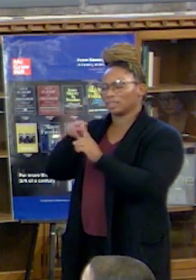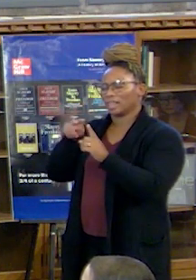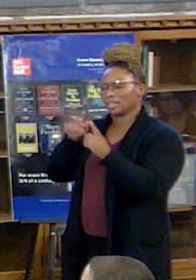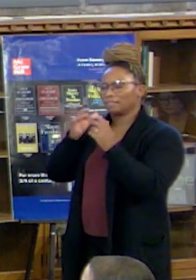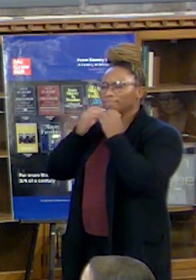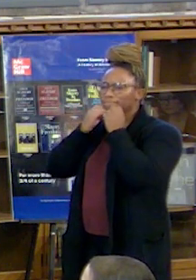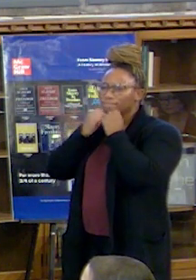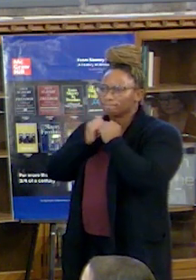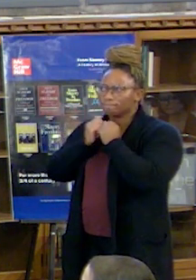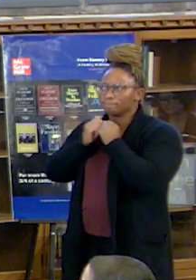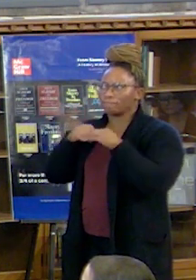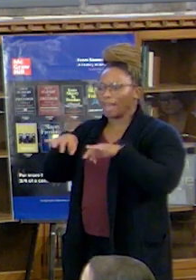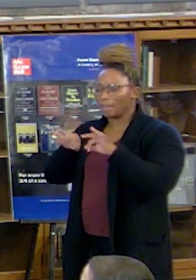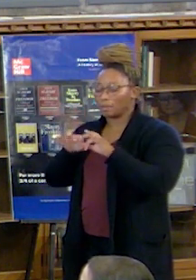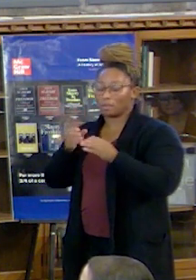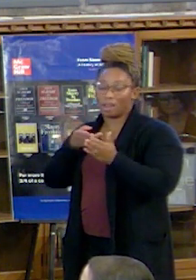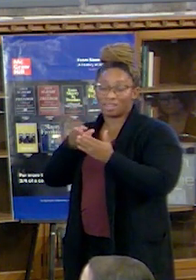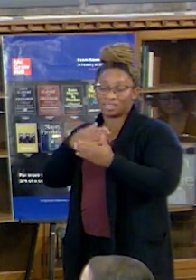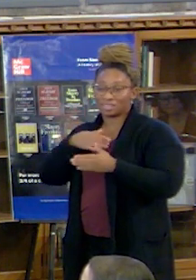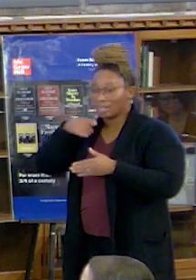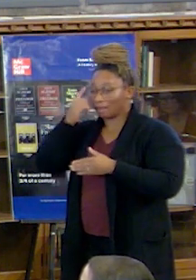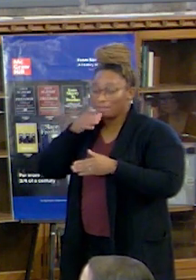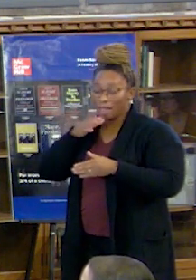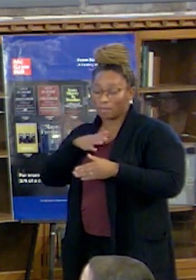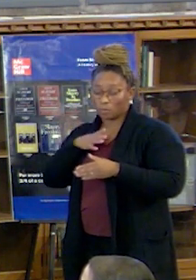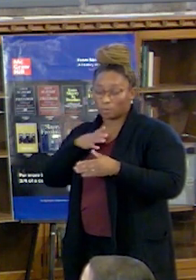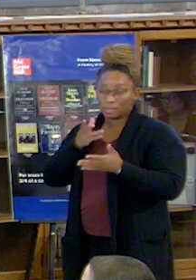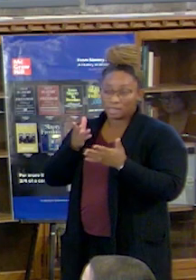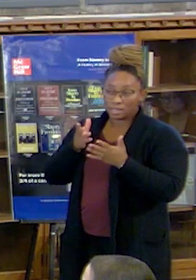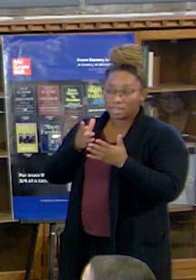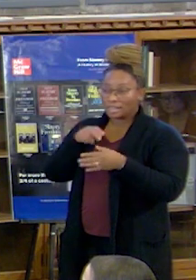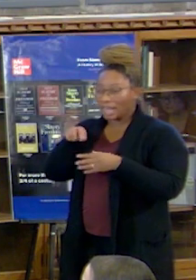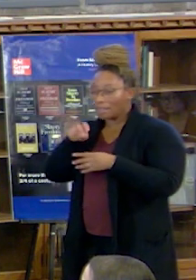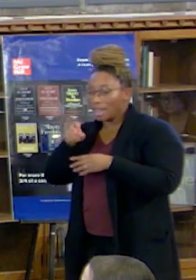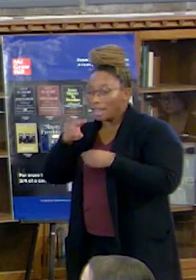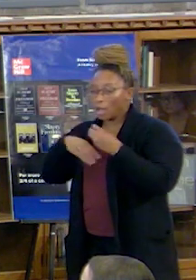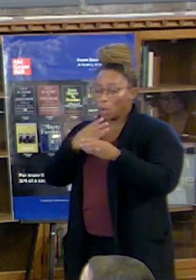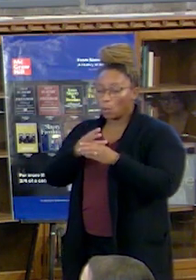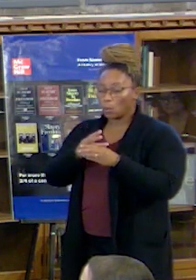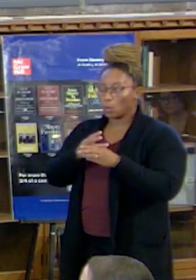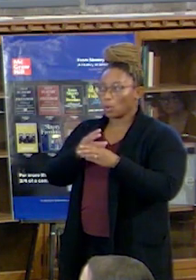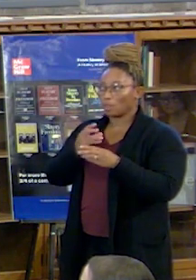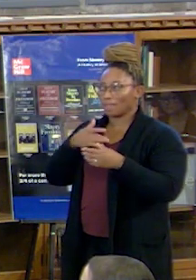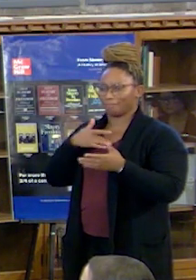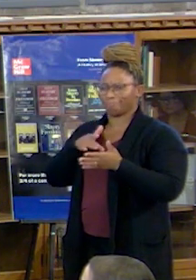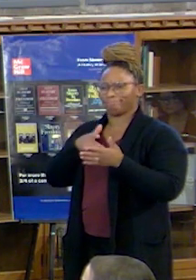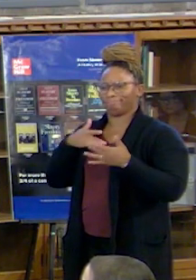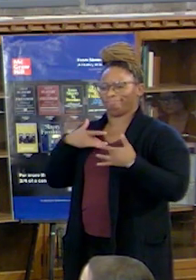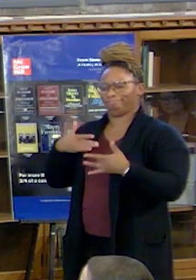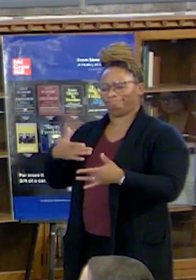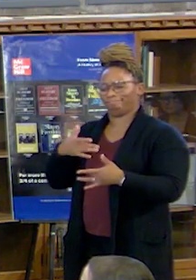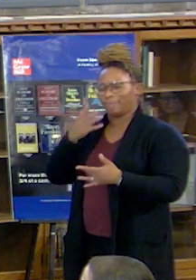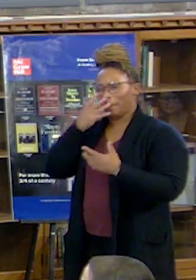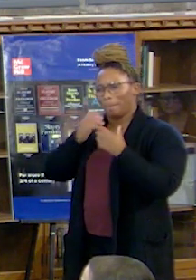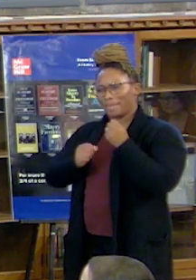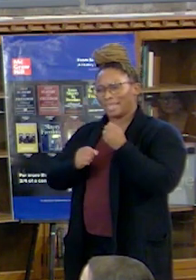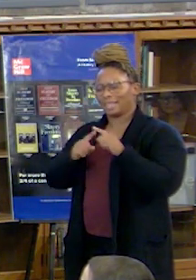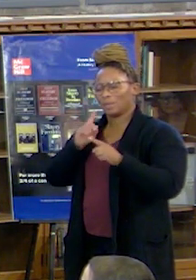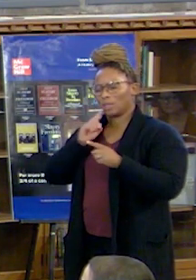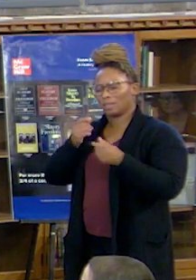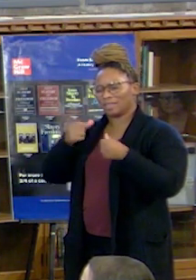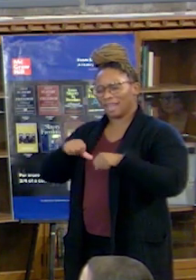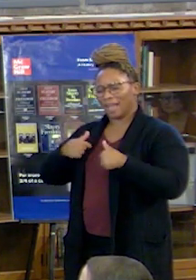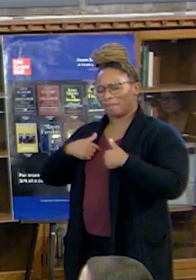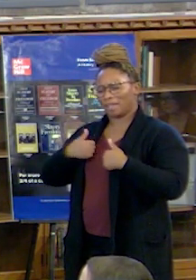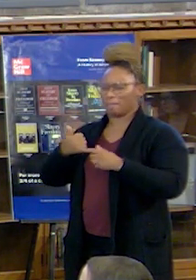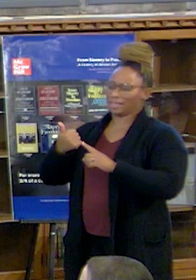honestly as a person as a black woman maneuvering a world that is off meon um and that would deny me my own